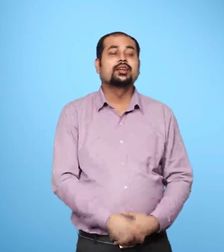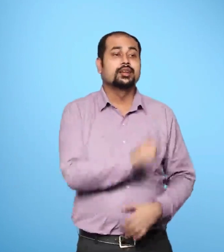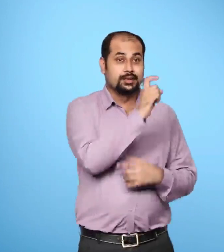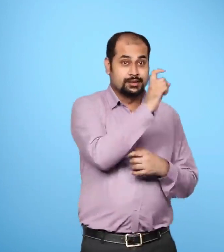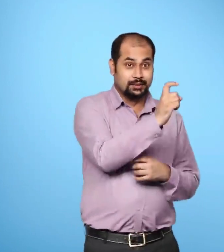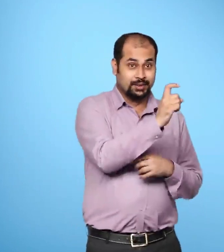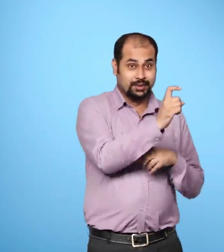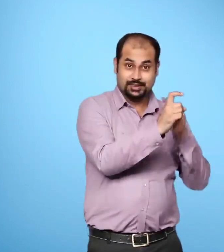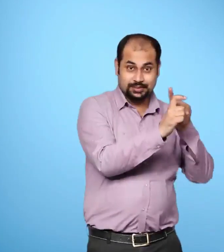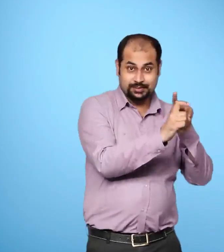Question 7.